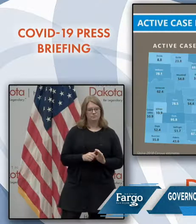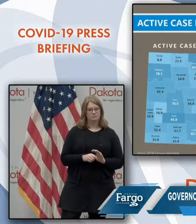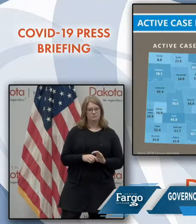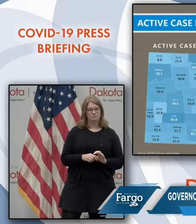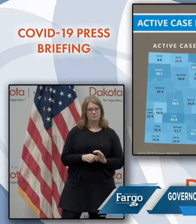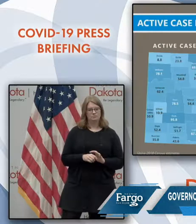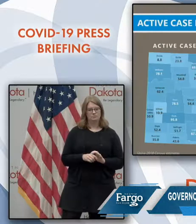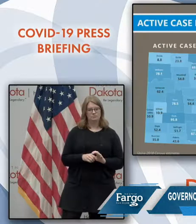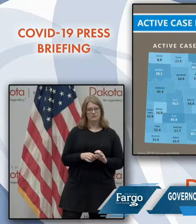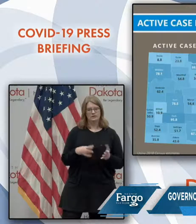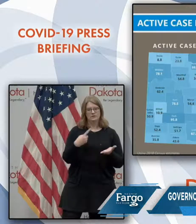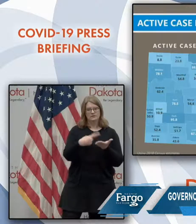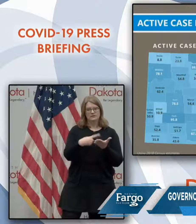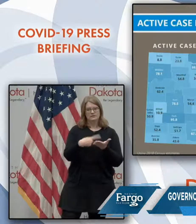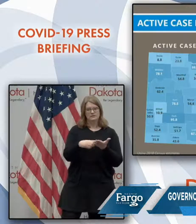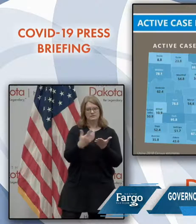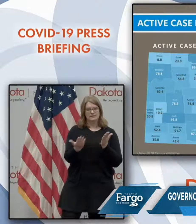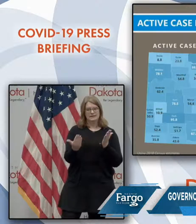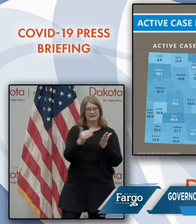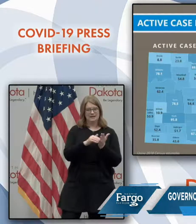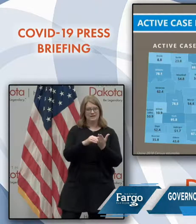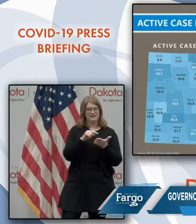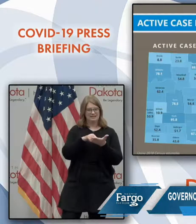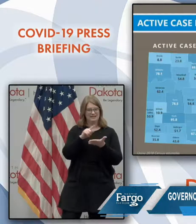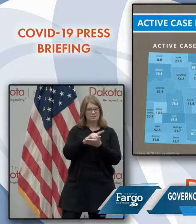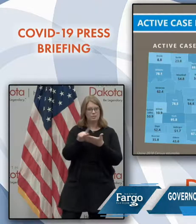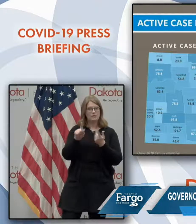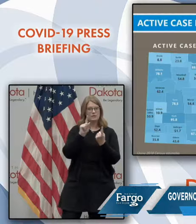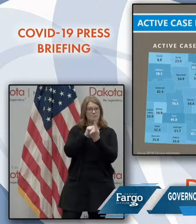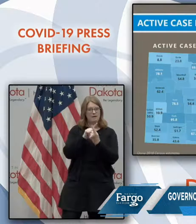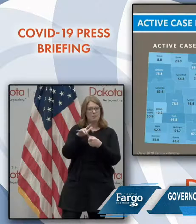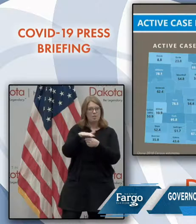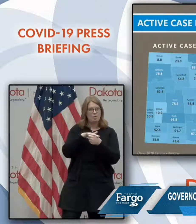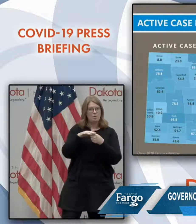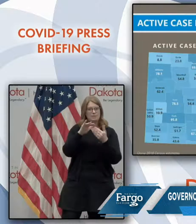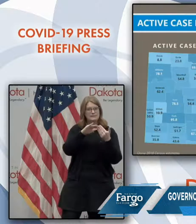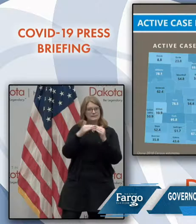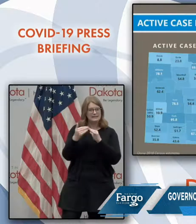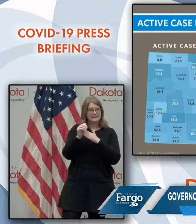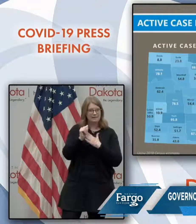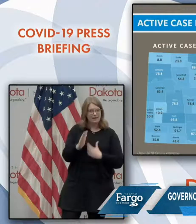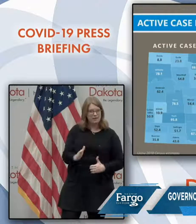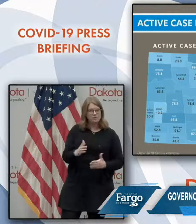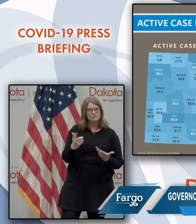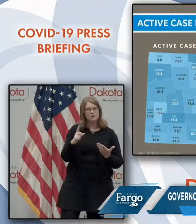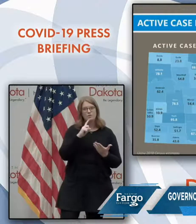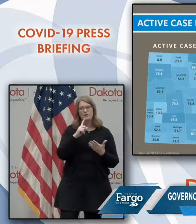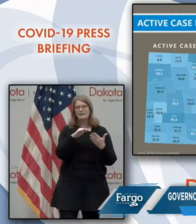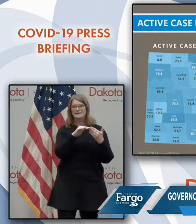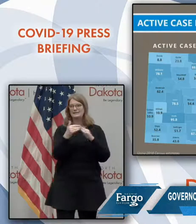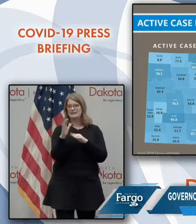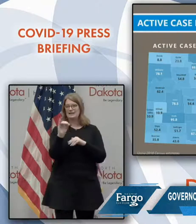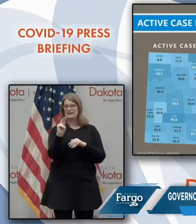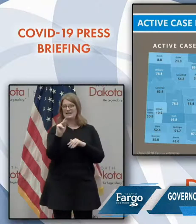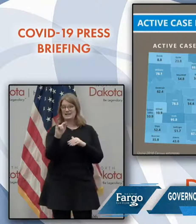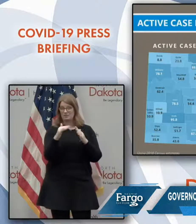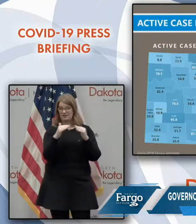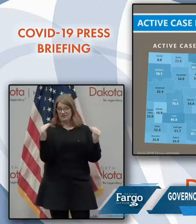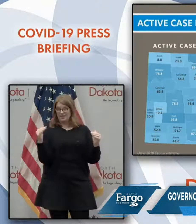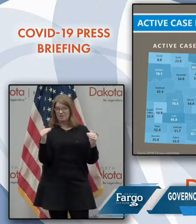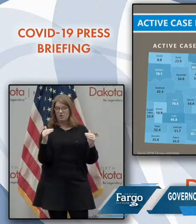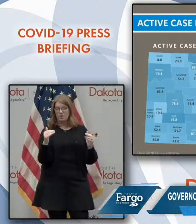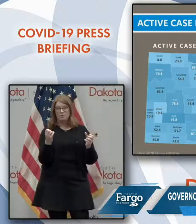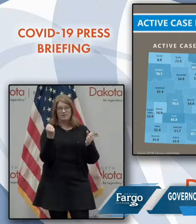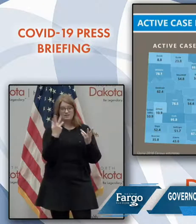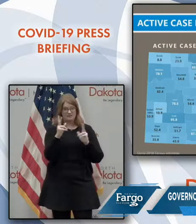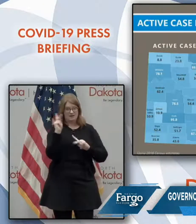as we've talked about, and we met this week with local city leaders, there's some great work being done on the city and the county level in these areas of high activity as